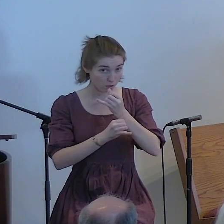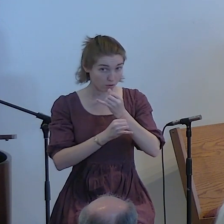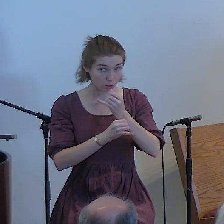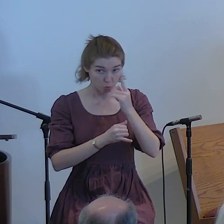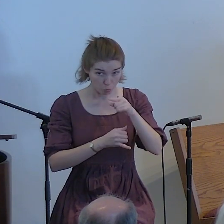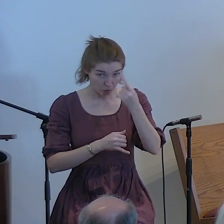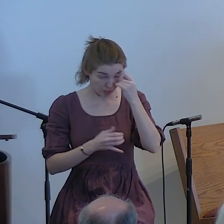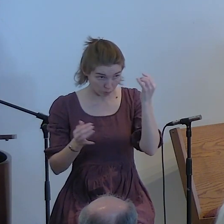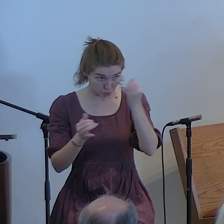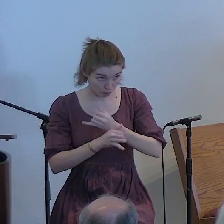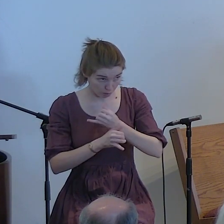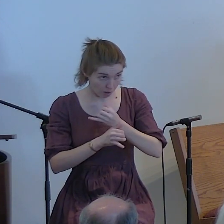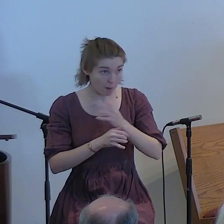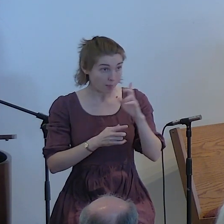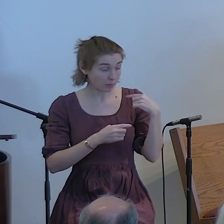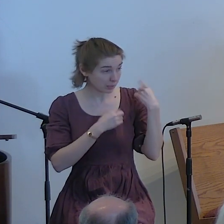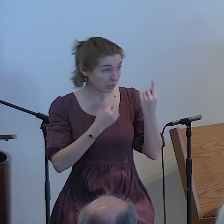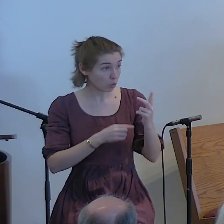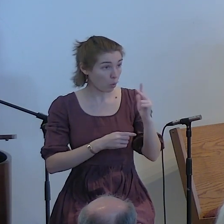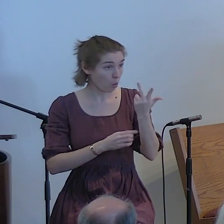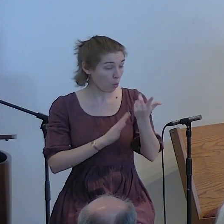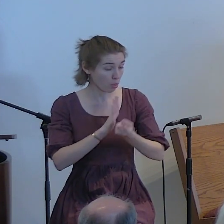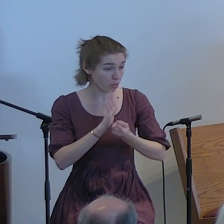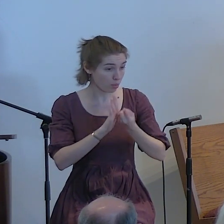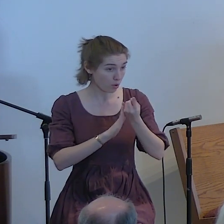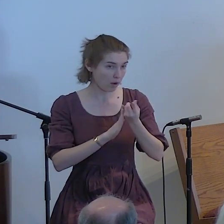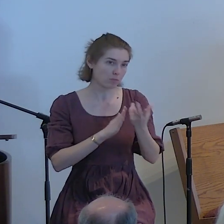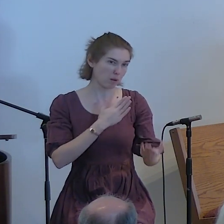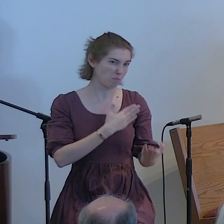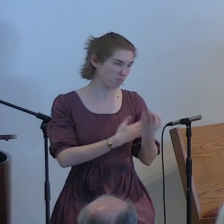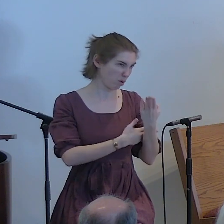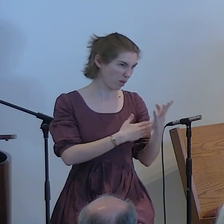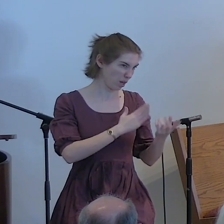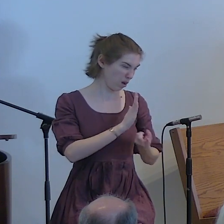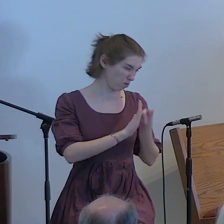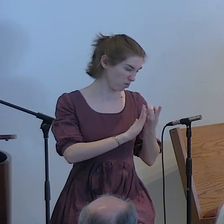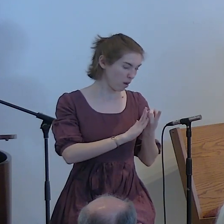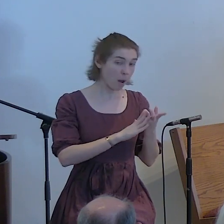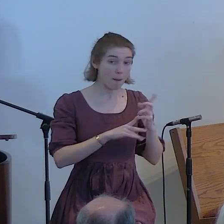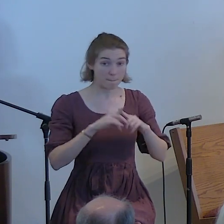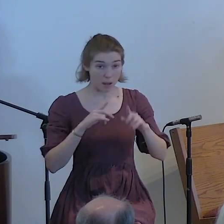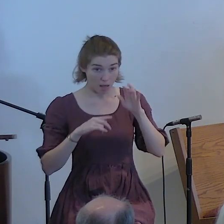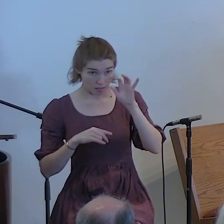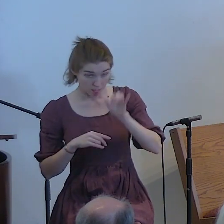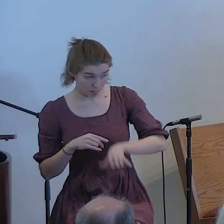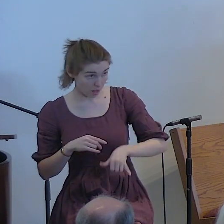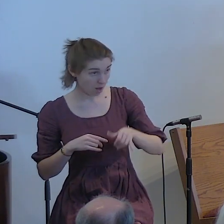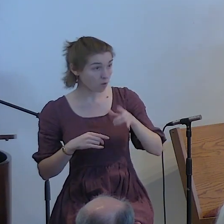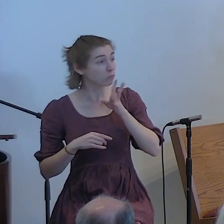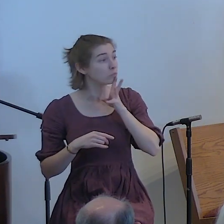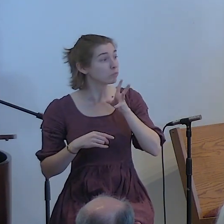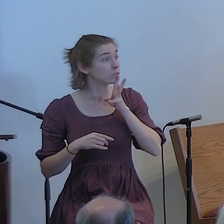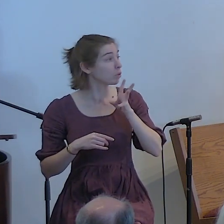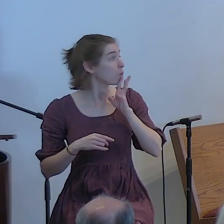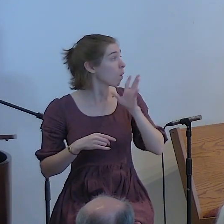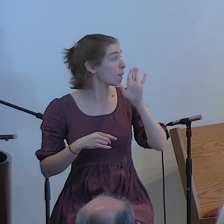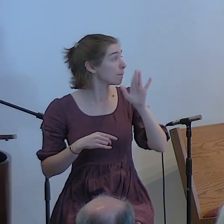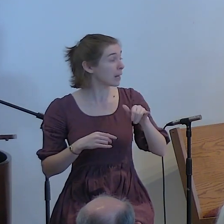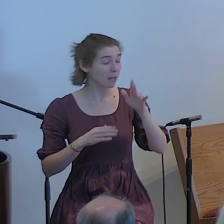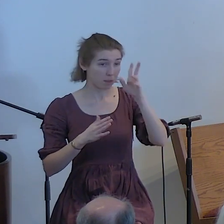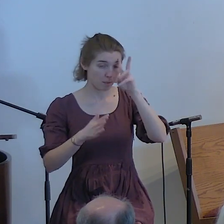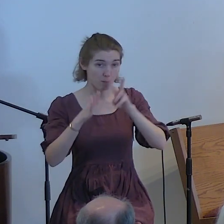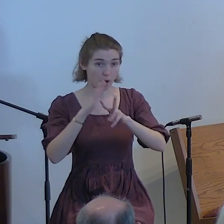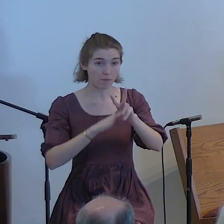you suppose, since it is only the third hour, morning hour. But this is what was spoken to us by the